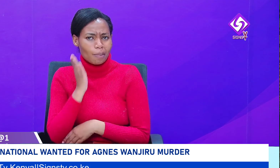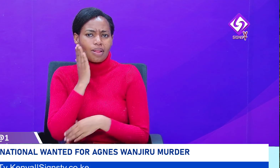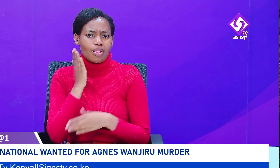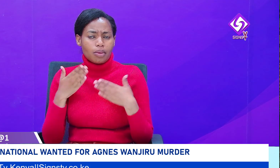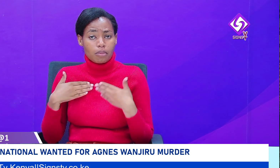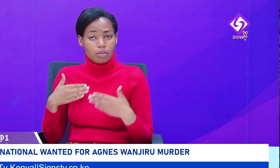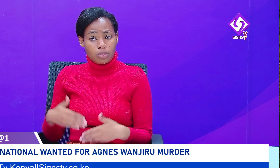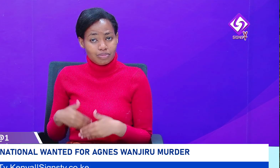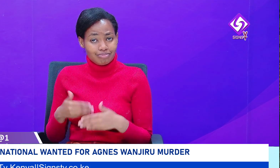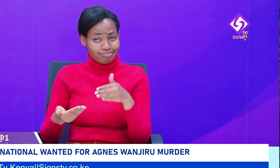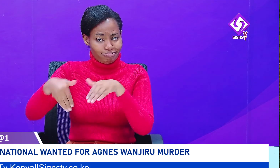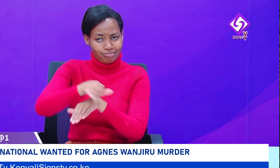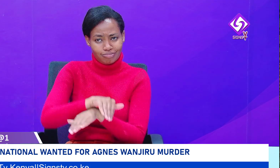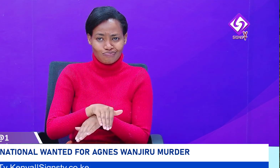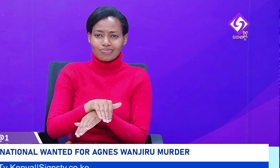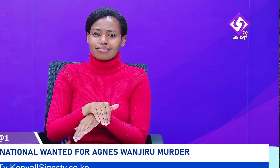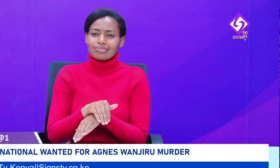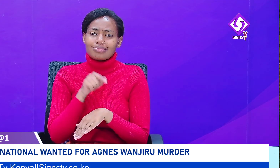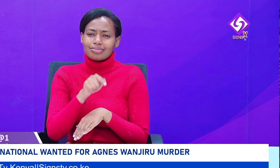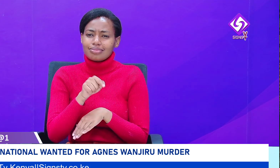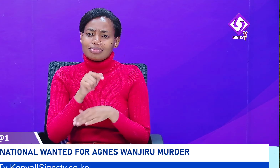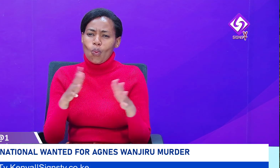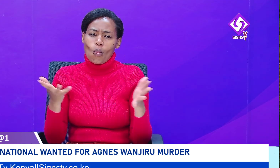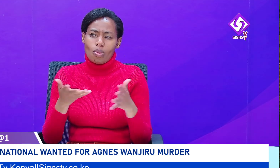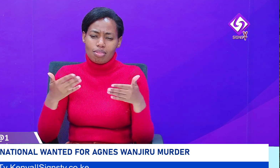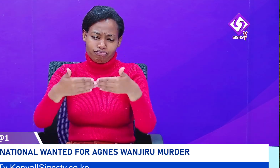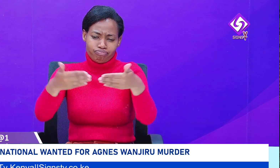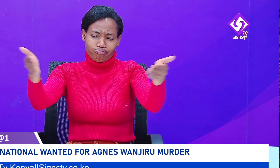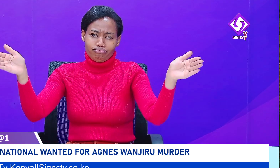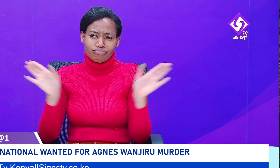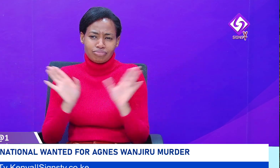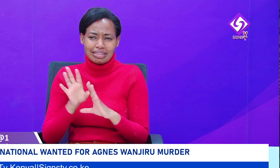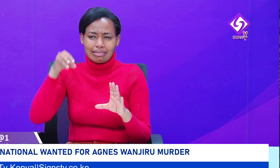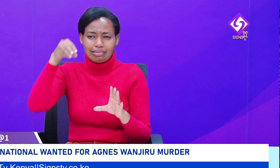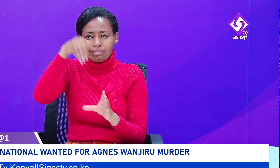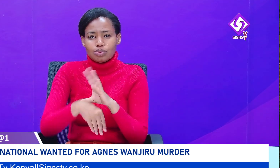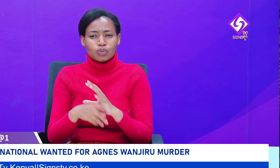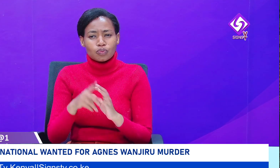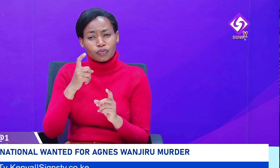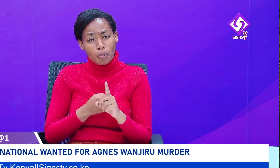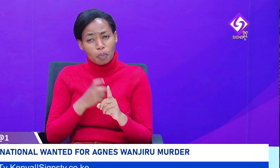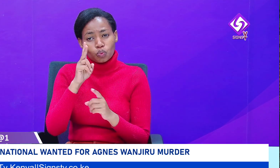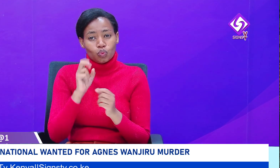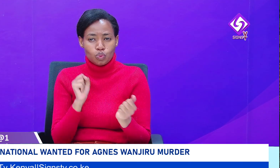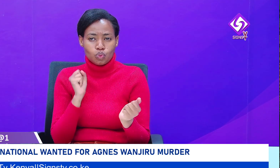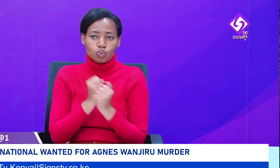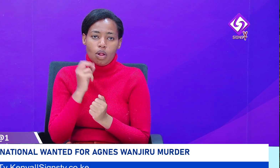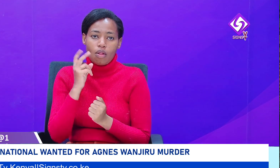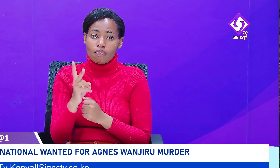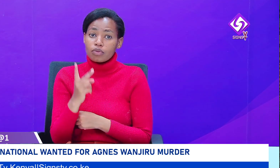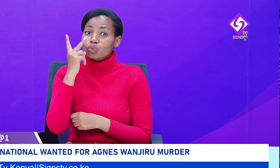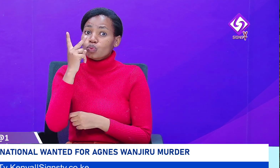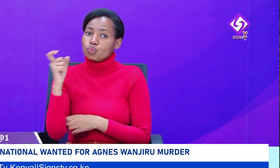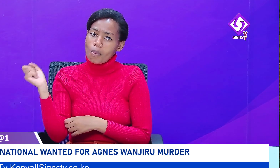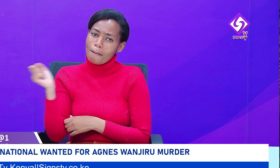The 21-year-old mother's body was discovered in a septic tank in 2012, 2 months after she was last